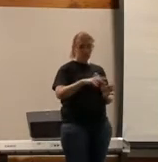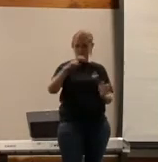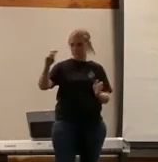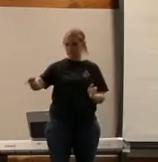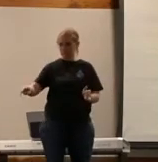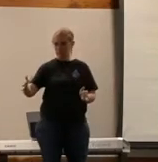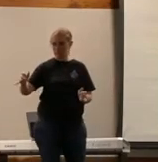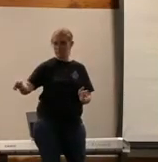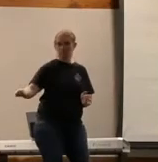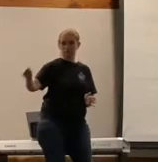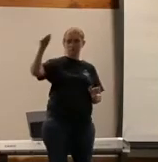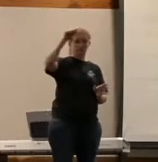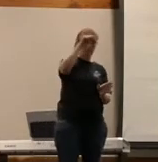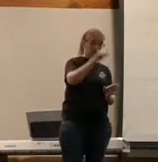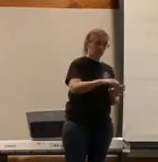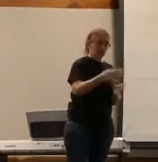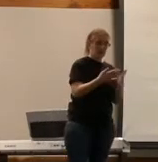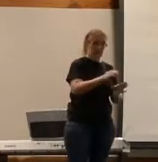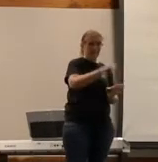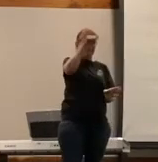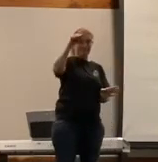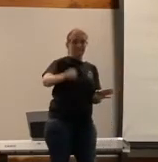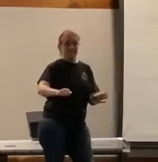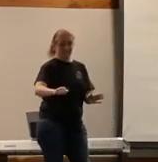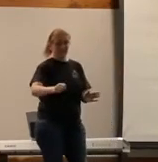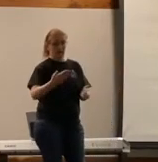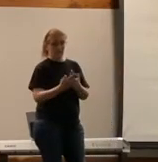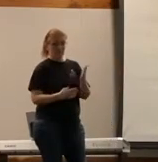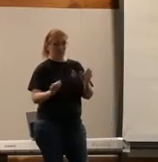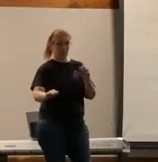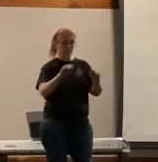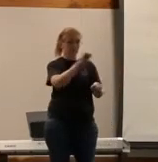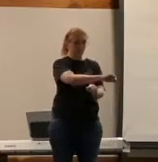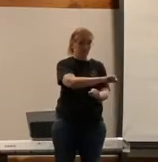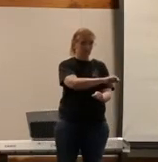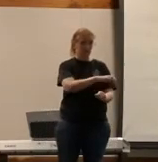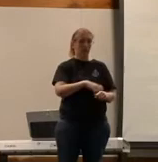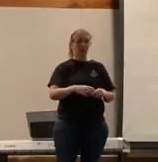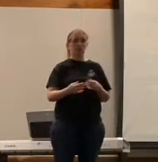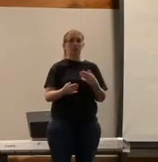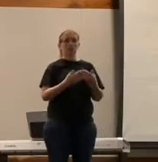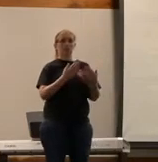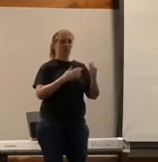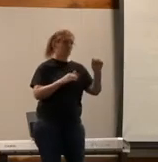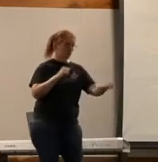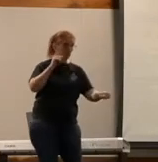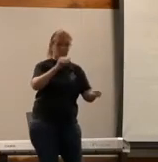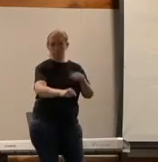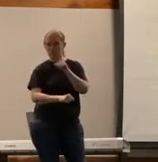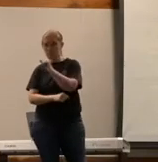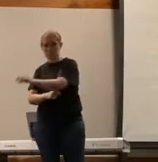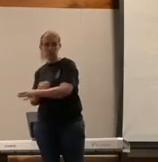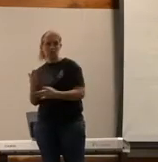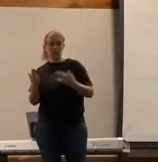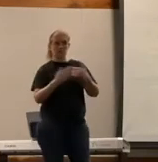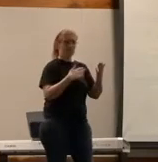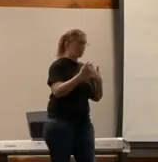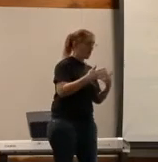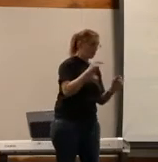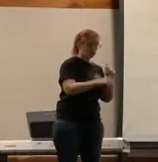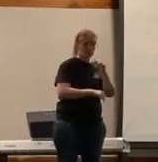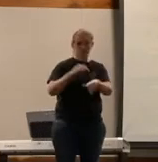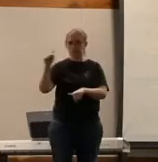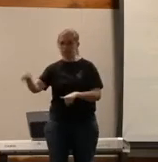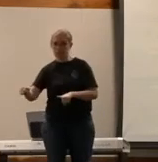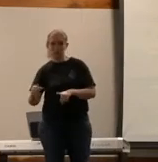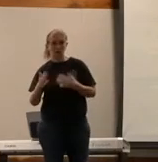some of you right now are on hidden street. Maybe some of you are on easy street. Maybe some of you are on uneven street. Maybe the person next